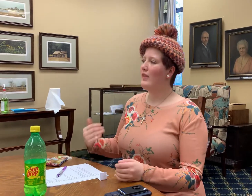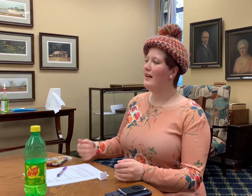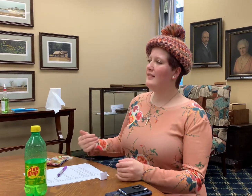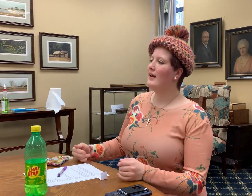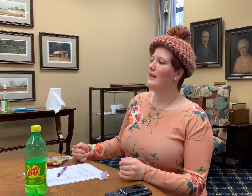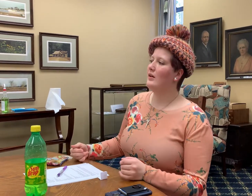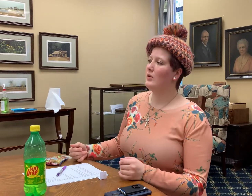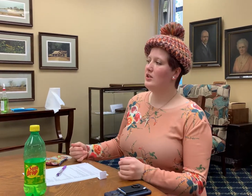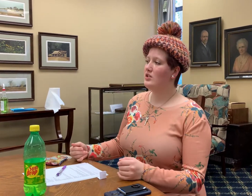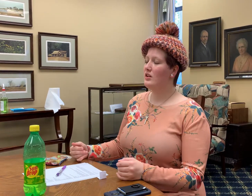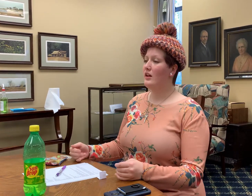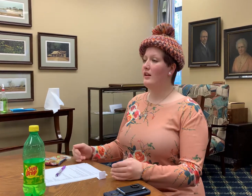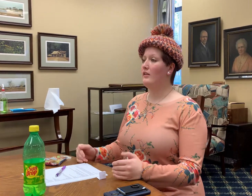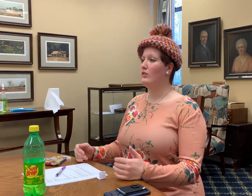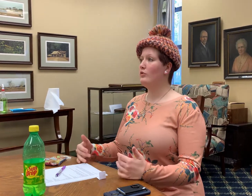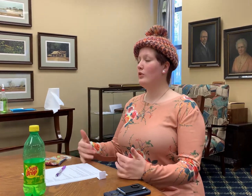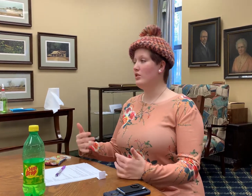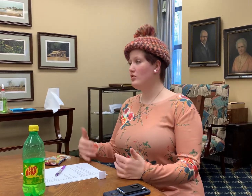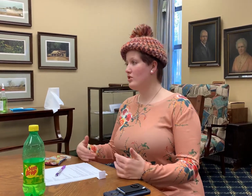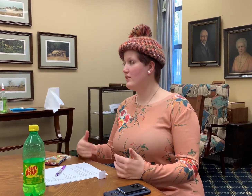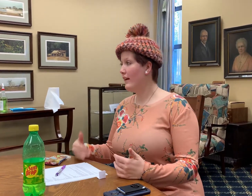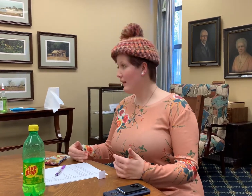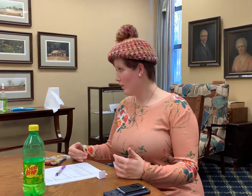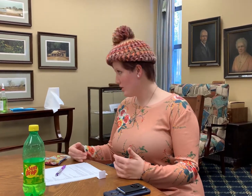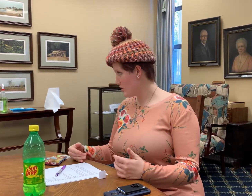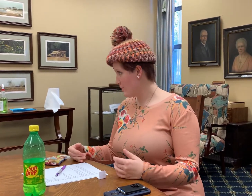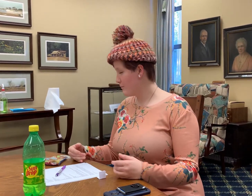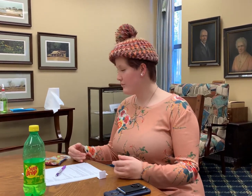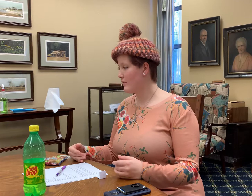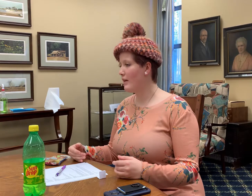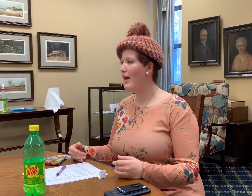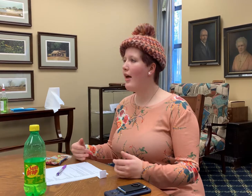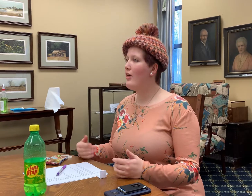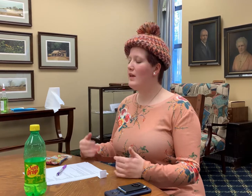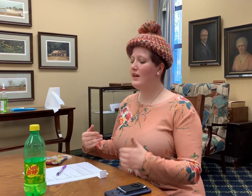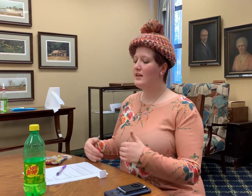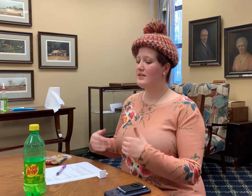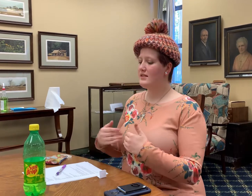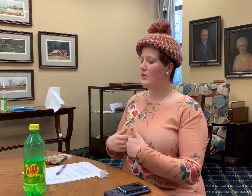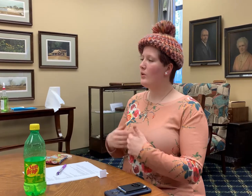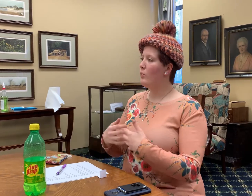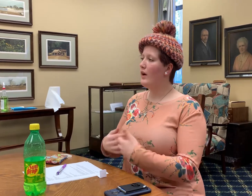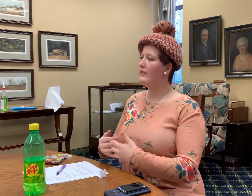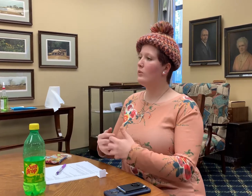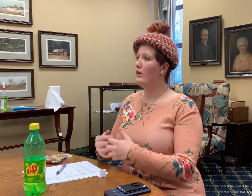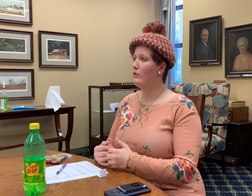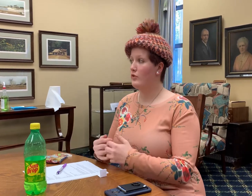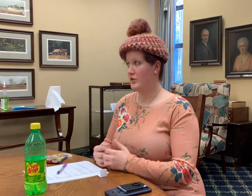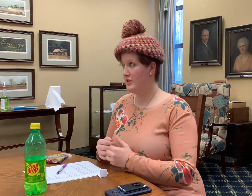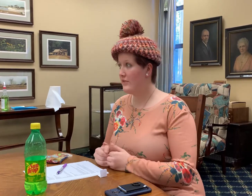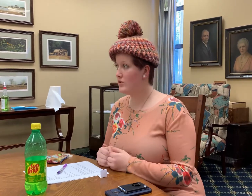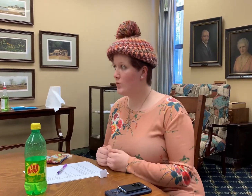That sign language is French Sign Language. Thing is, since it was one of the first deaf